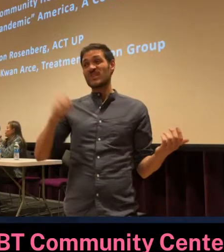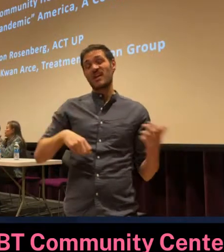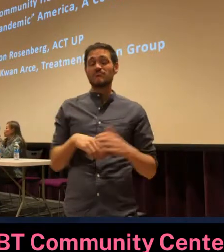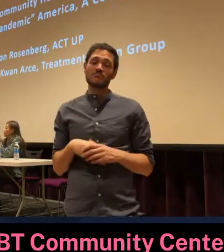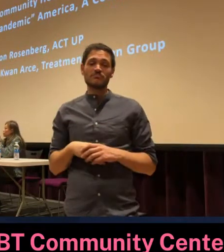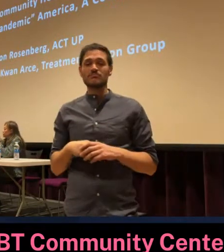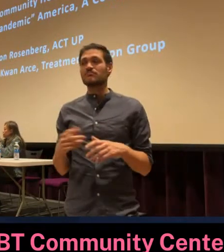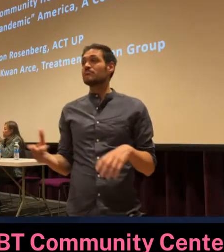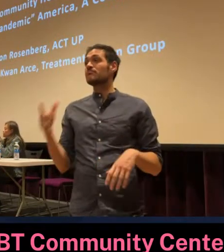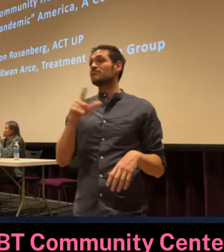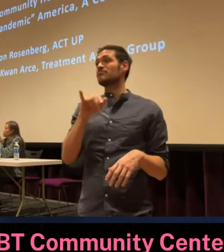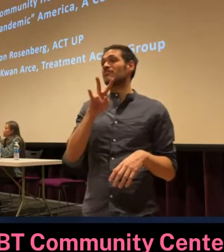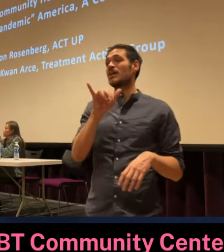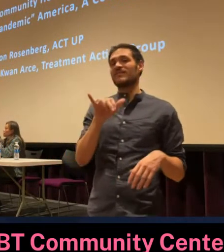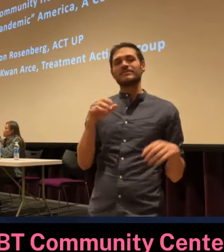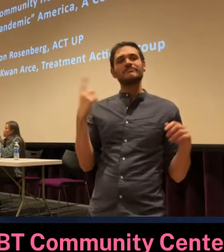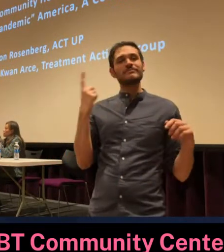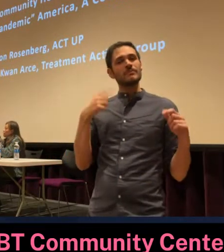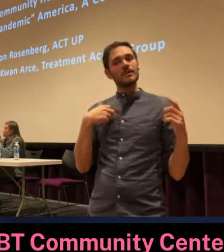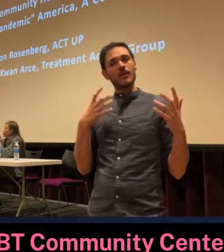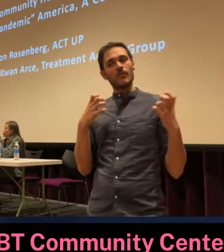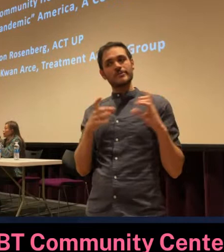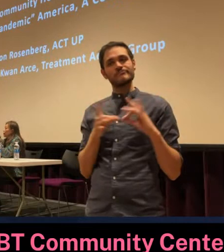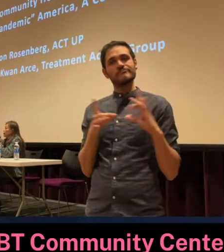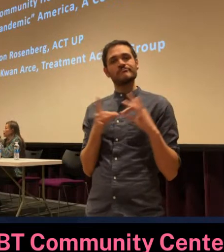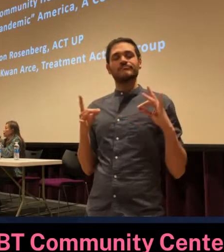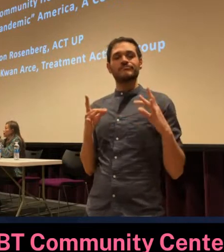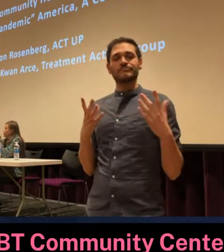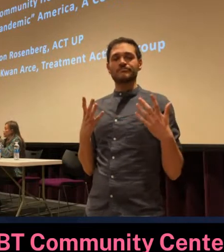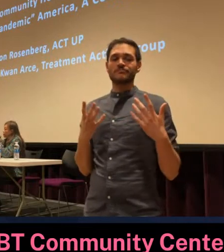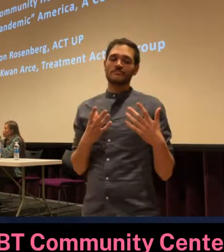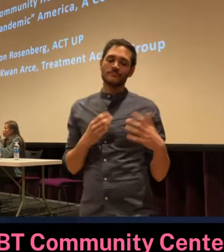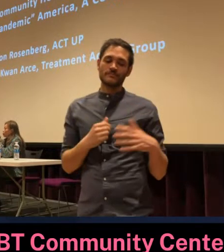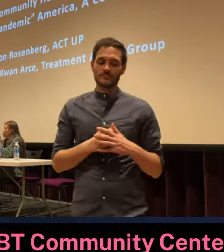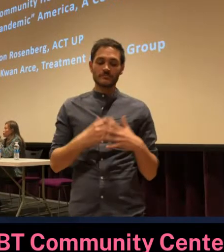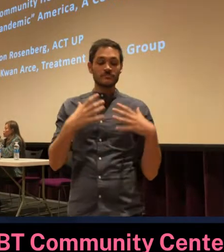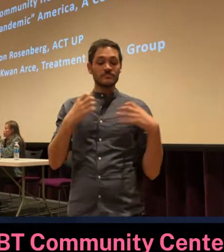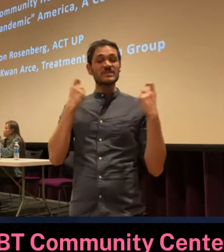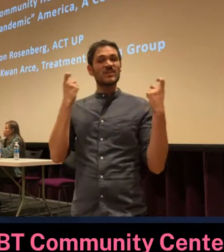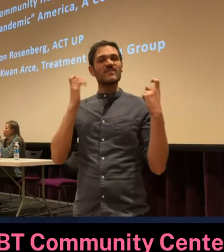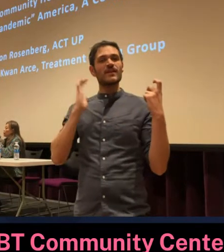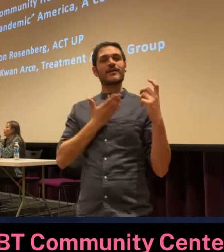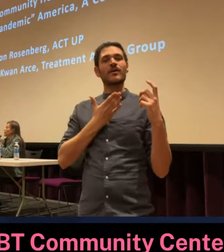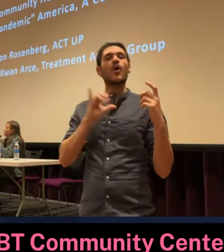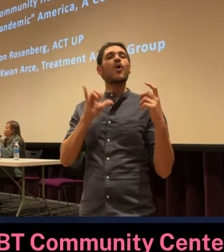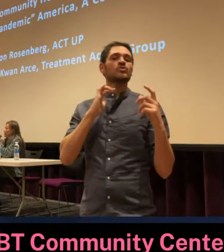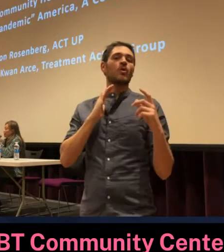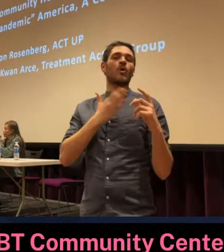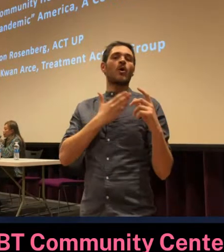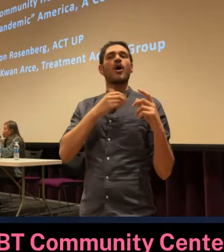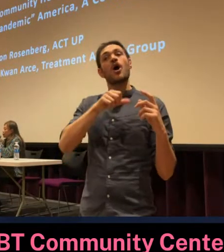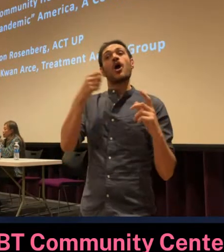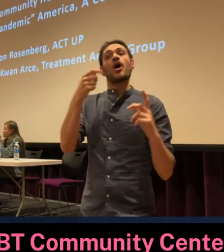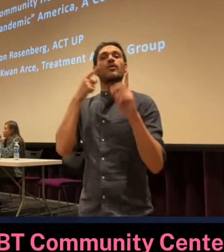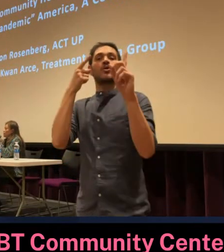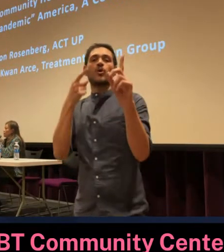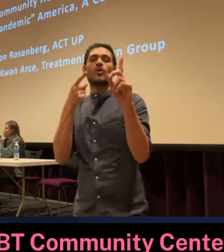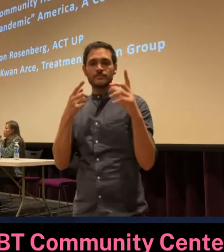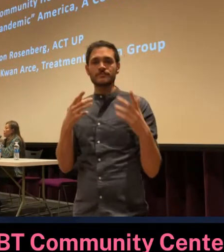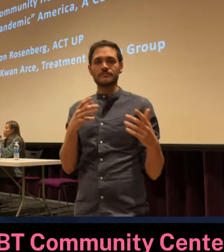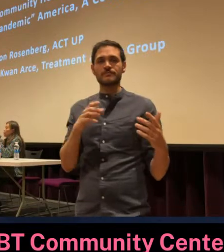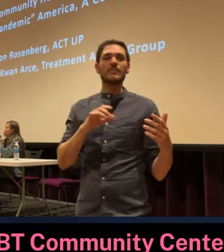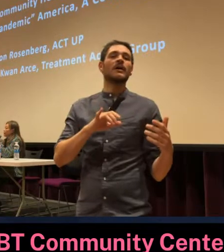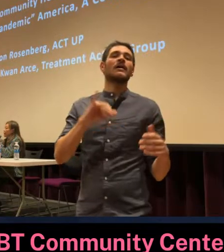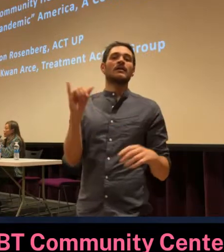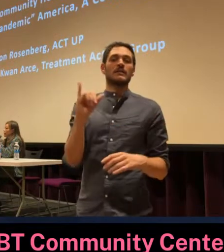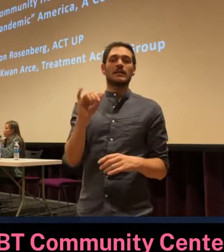The one thing I wanted to say is like the health fair. Our goal also is that when we invite like Karen Lord, is that